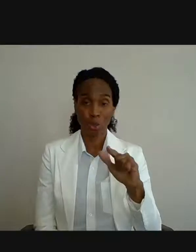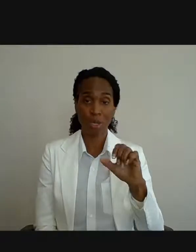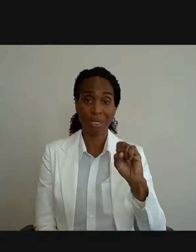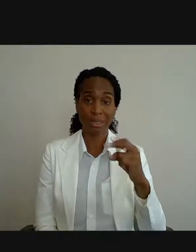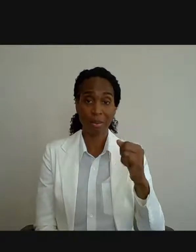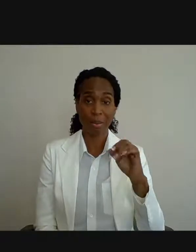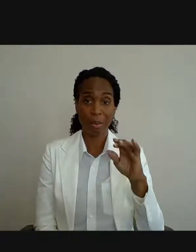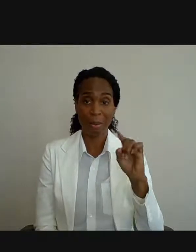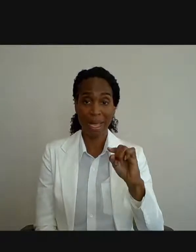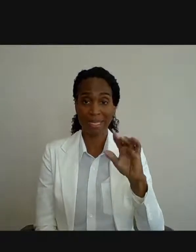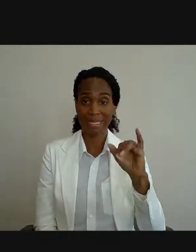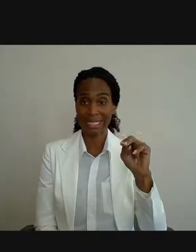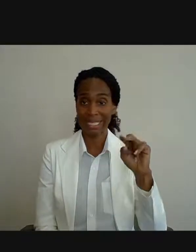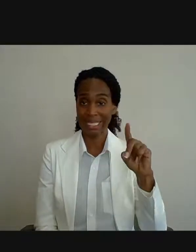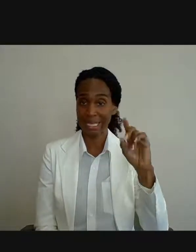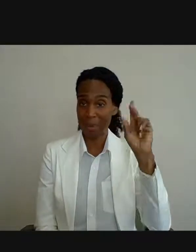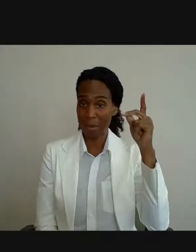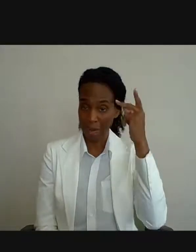Politics. Abdul.